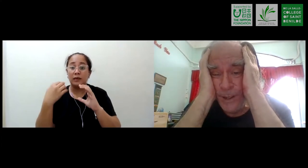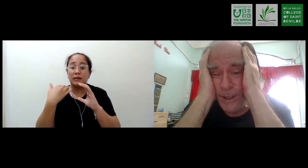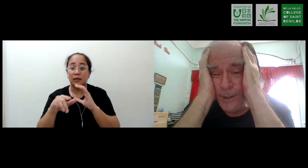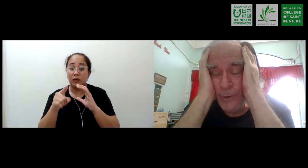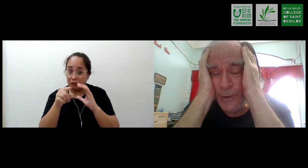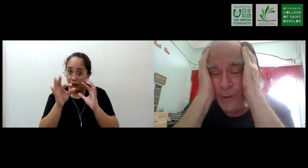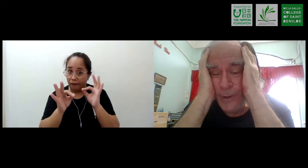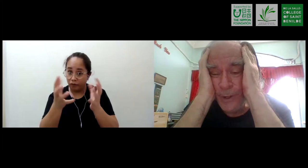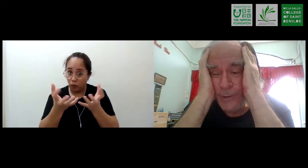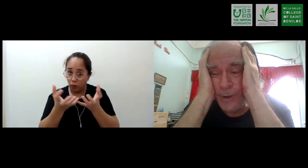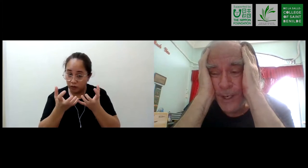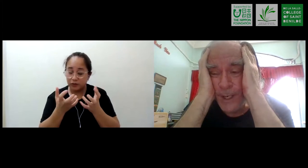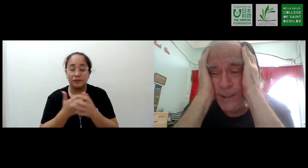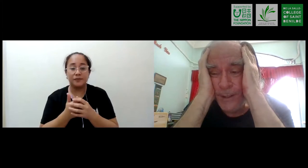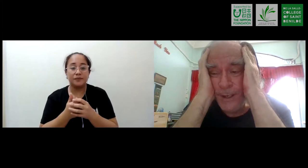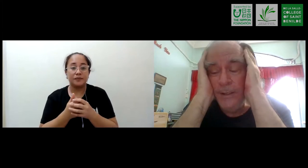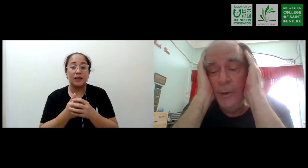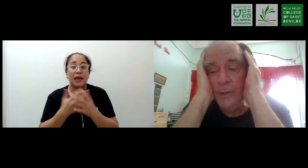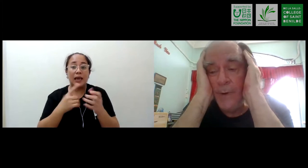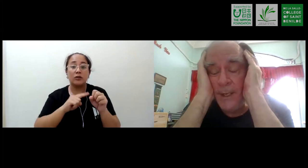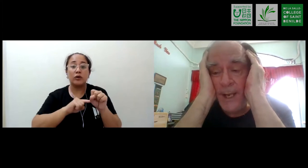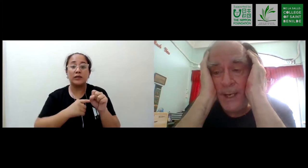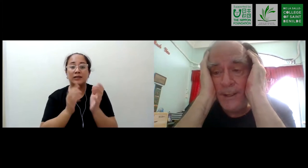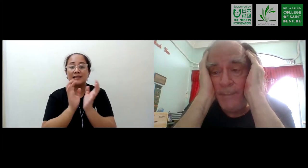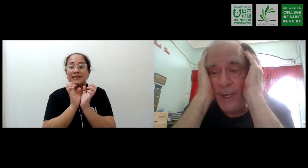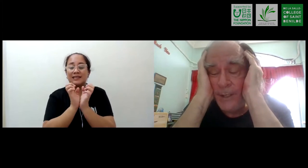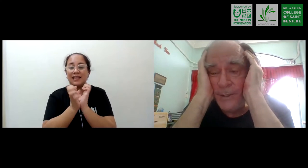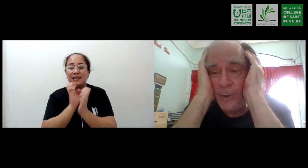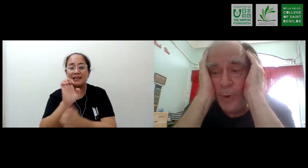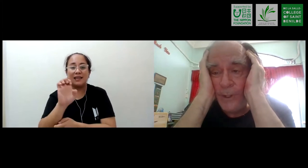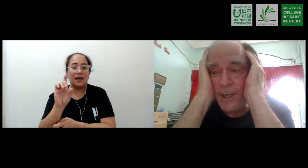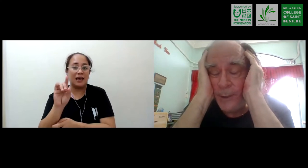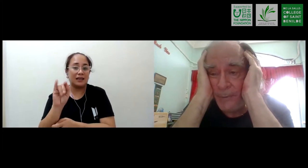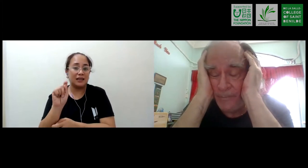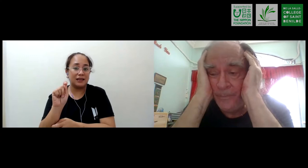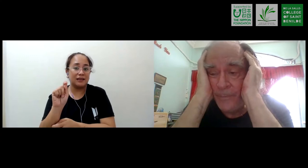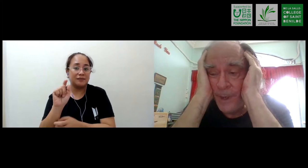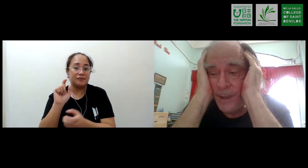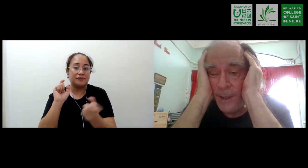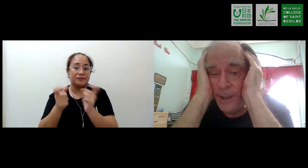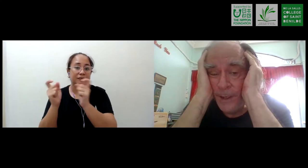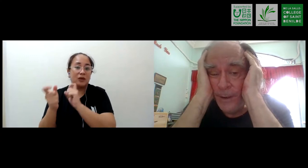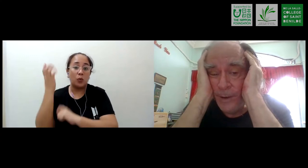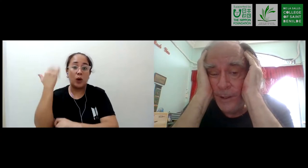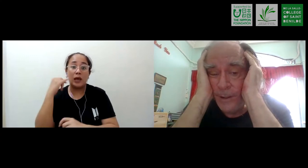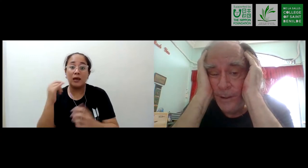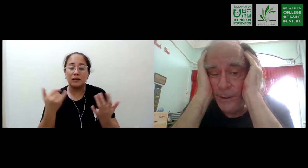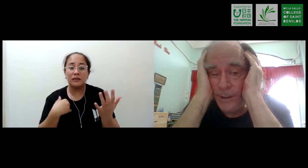And you can start edit. You can directly edit that because it's a Word document. Okay.